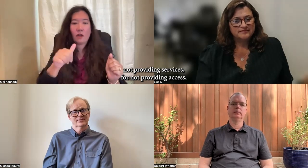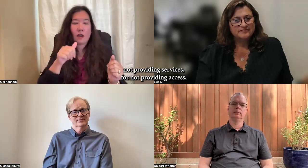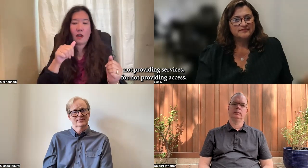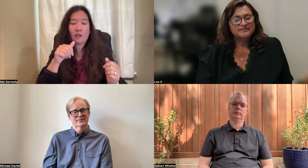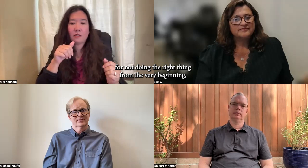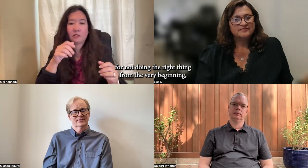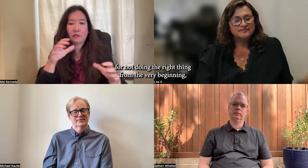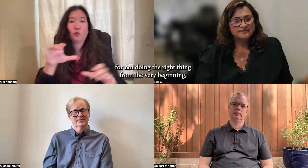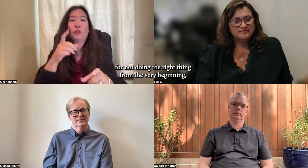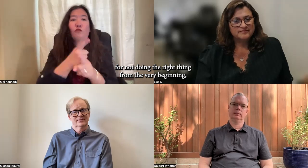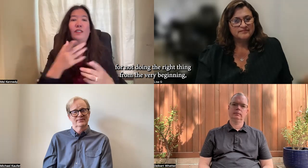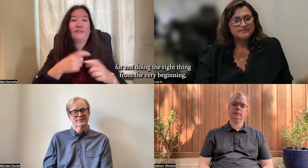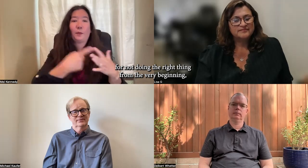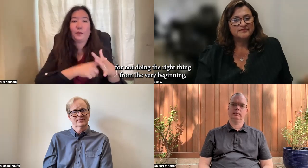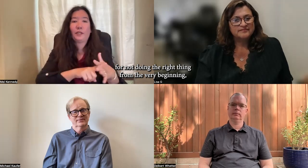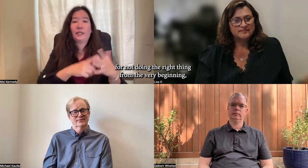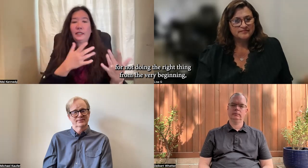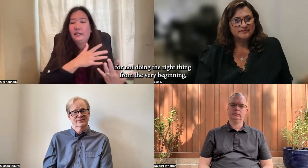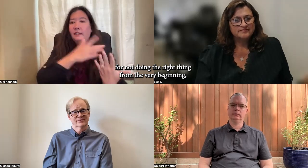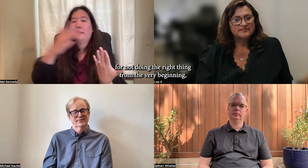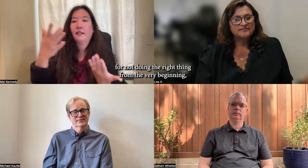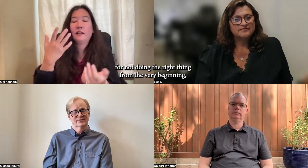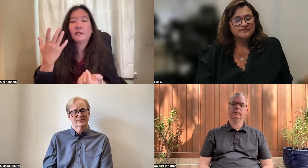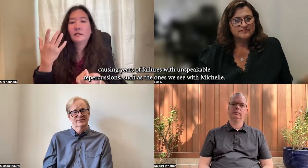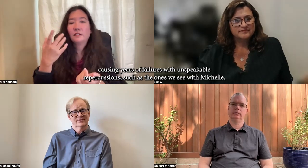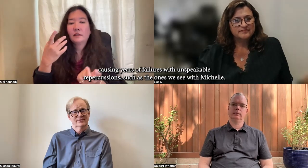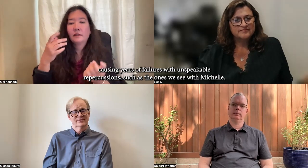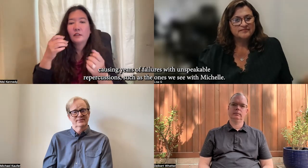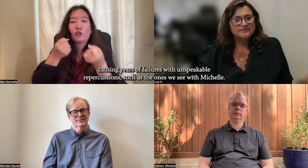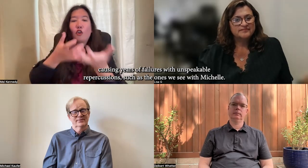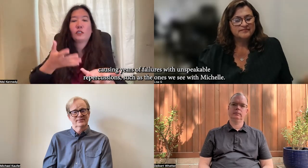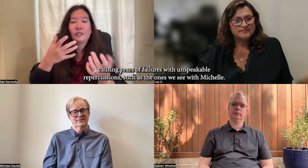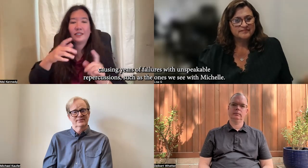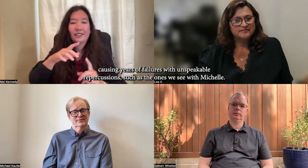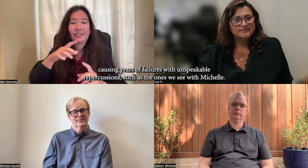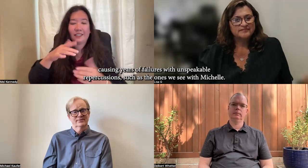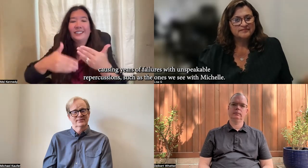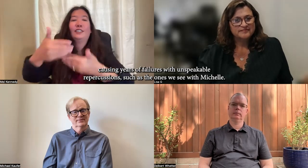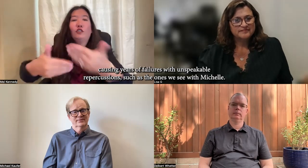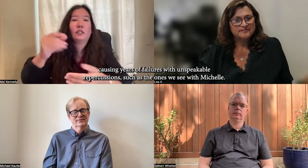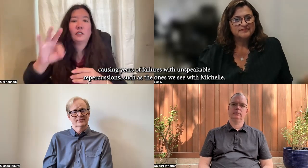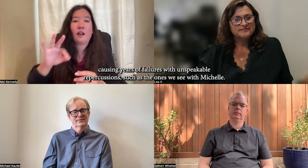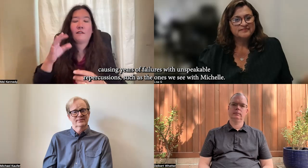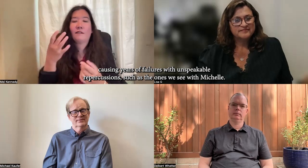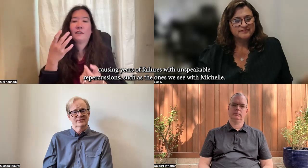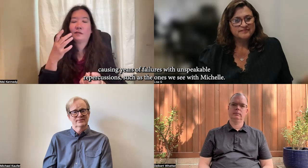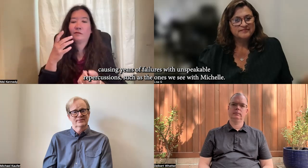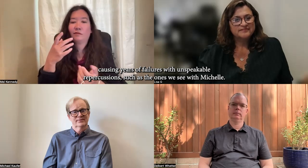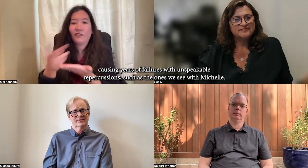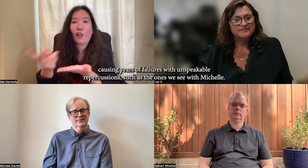providing access, for not doing the right thing from the very beginning, causing years of failures with unspeakable repercussions such as the ones we see